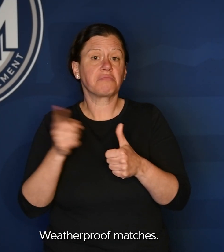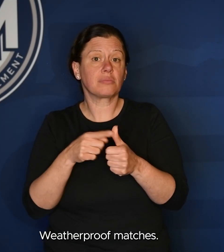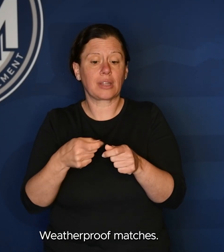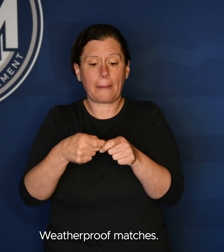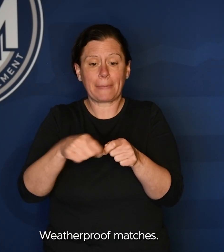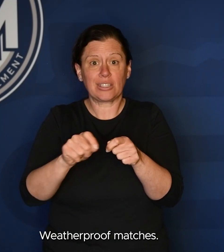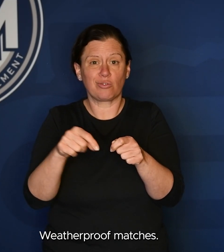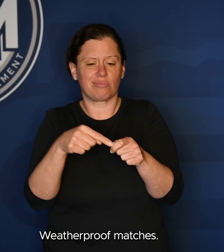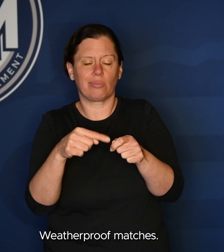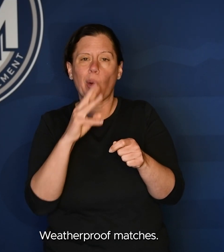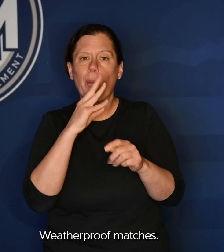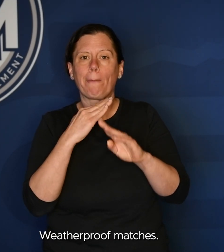weatherproof matches,